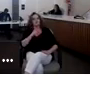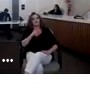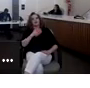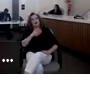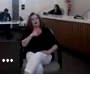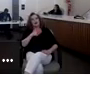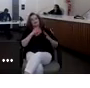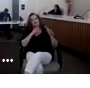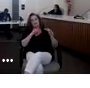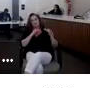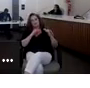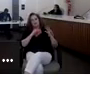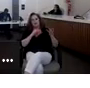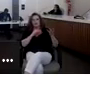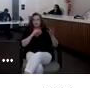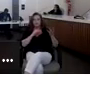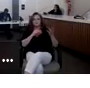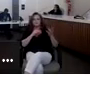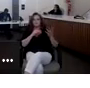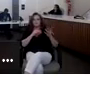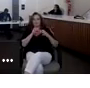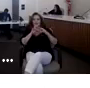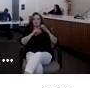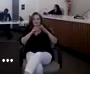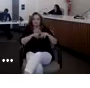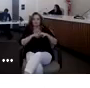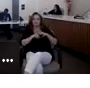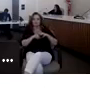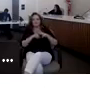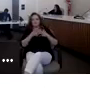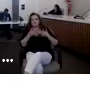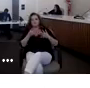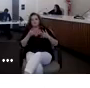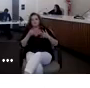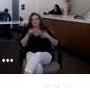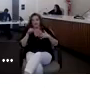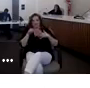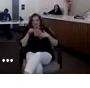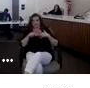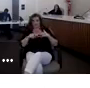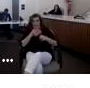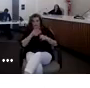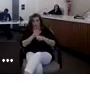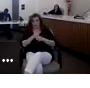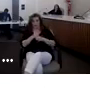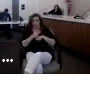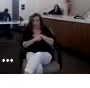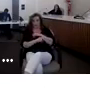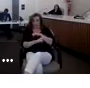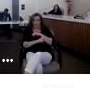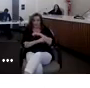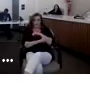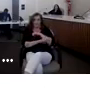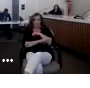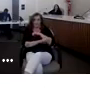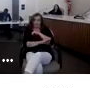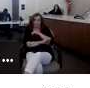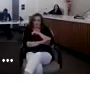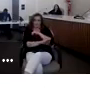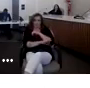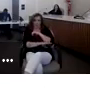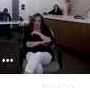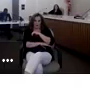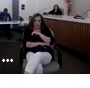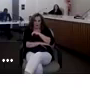start sometime this fall. And we will have the building open for the fall